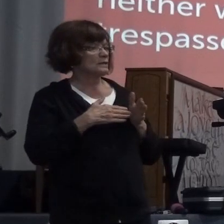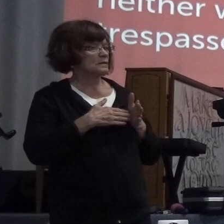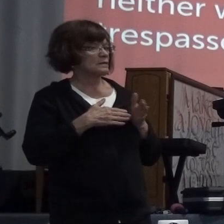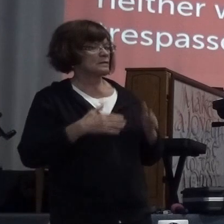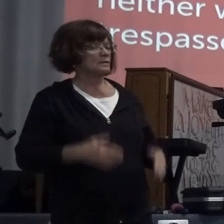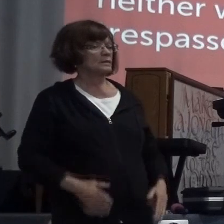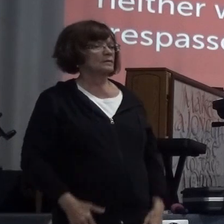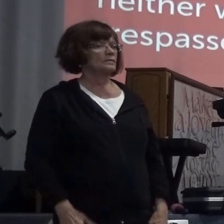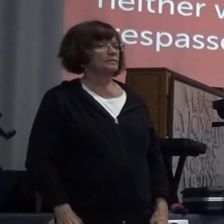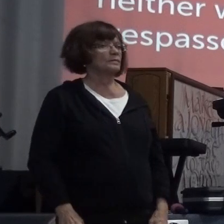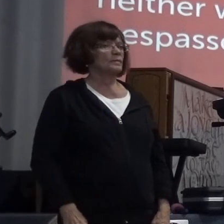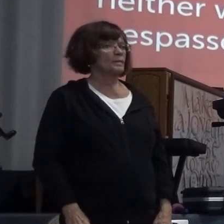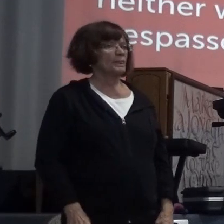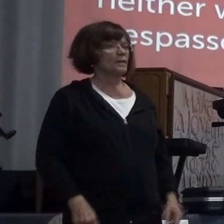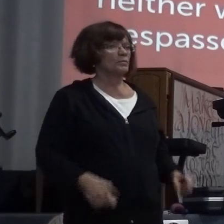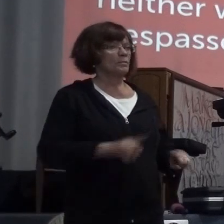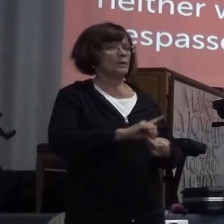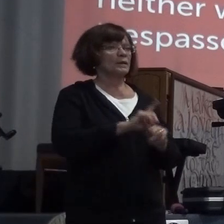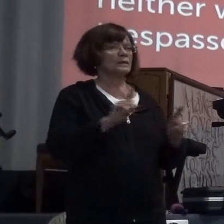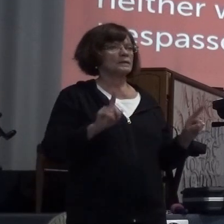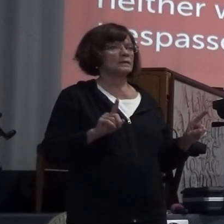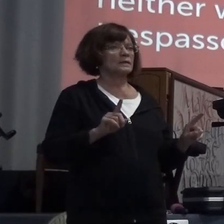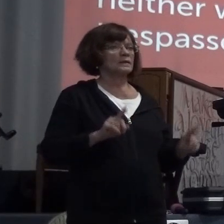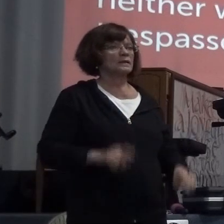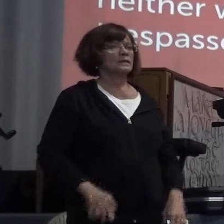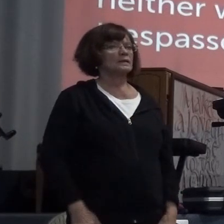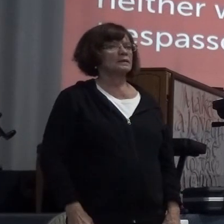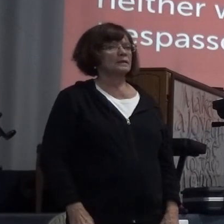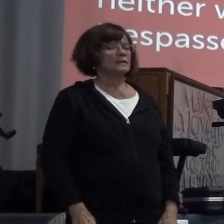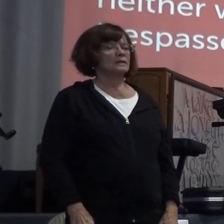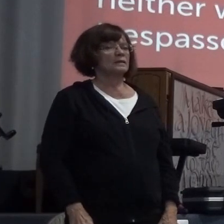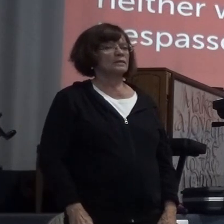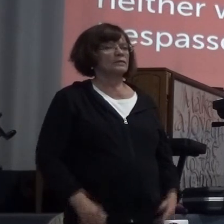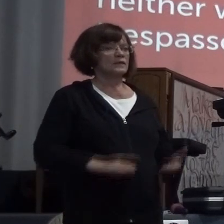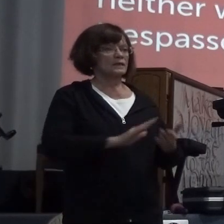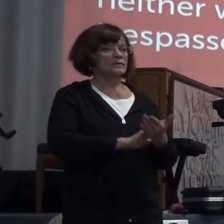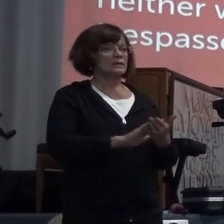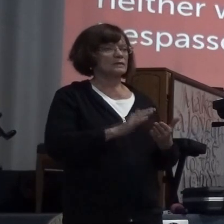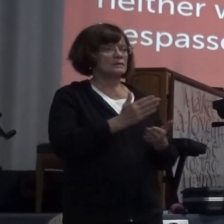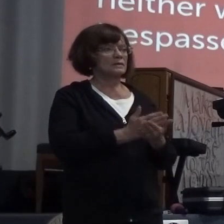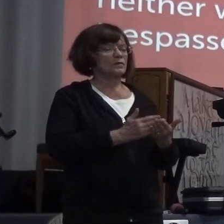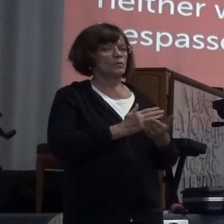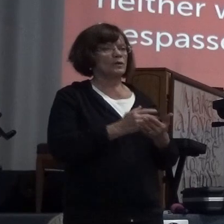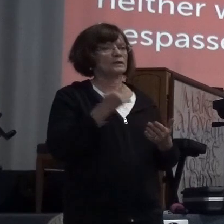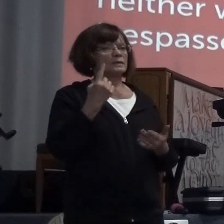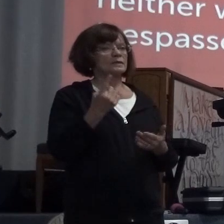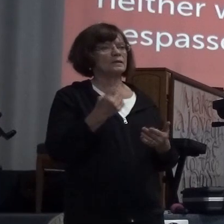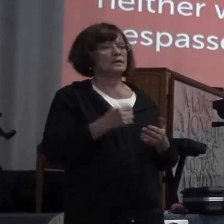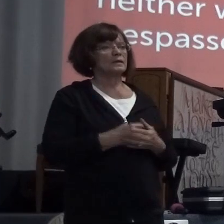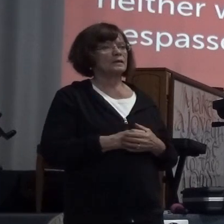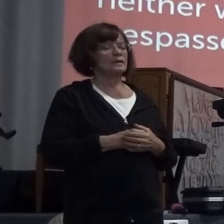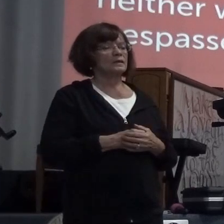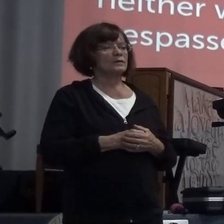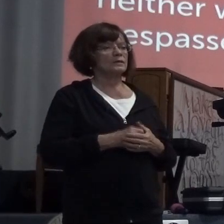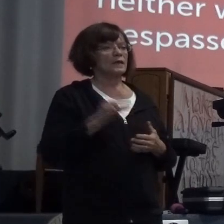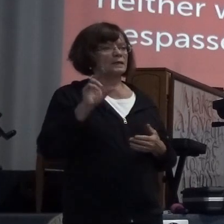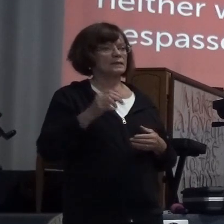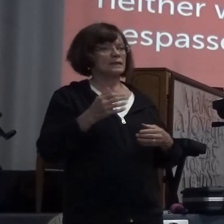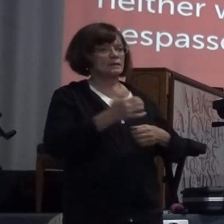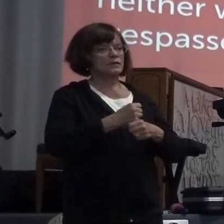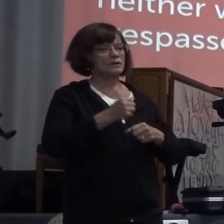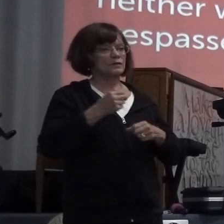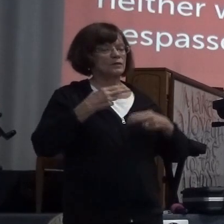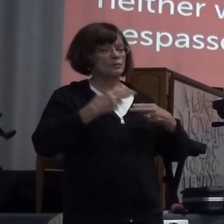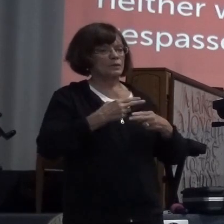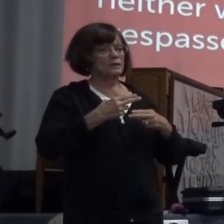Now, if somebody, forgiving someone doesn't mean that you put yourself in harm's way. It doesn't mean that